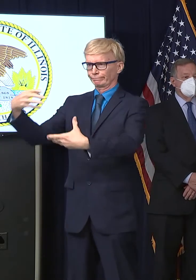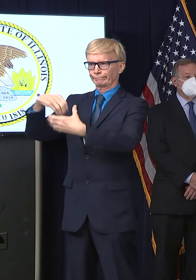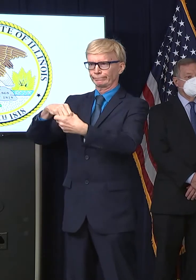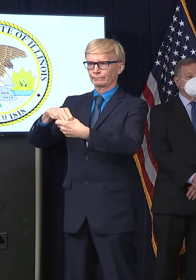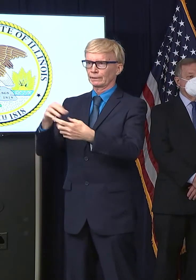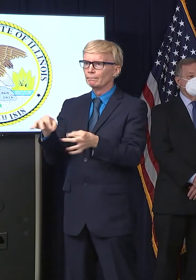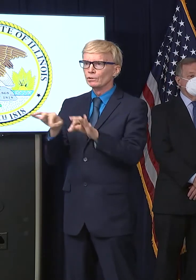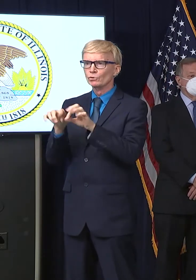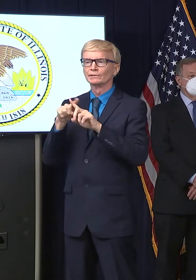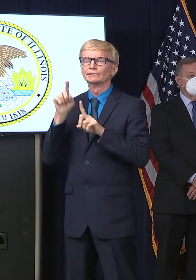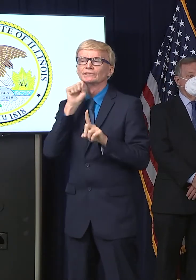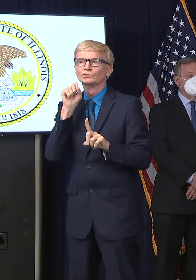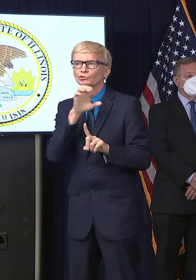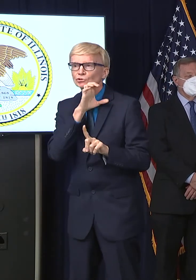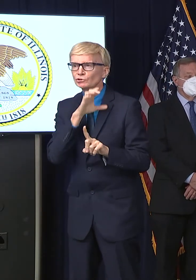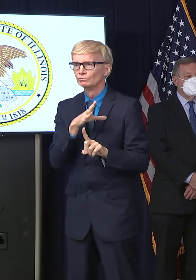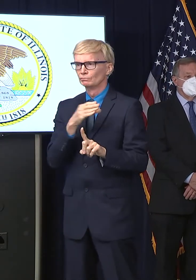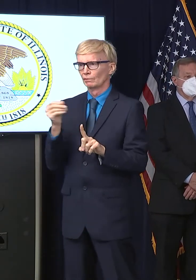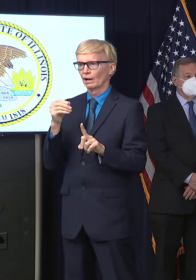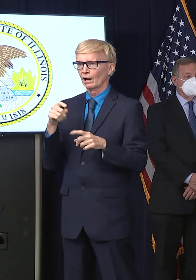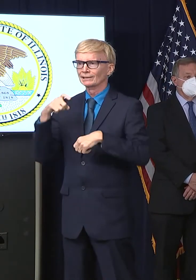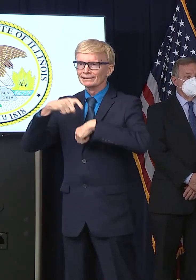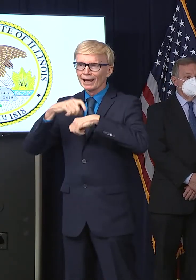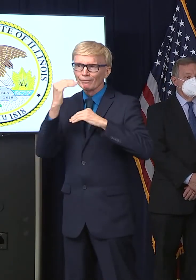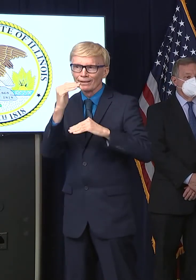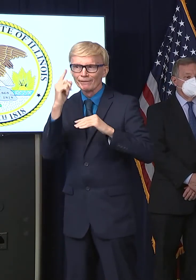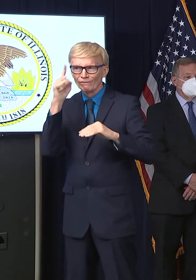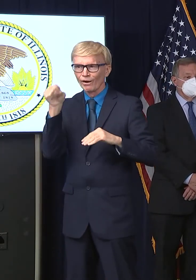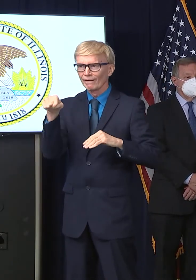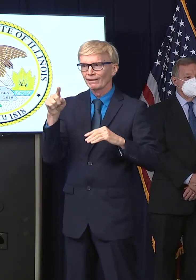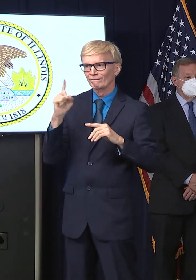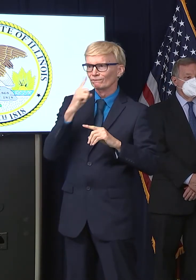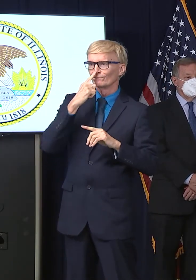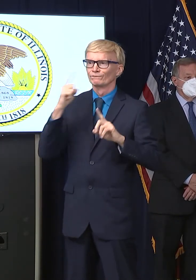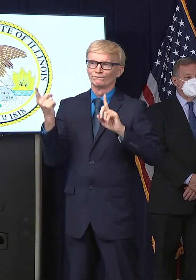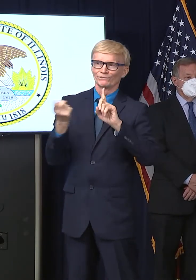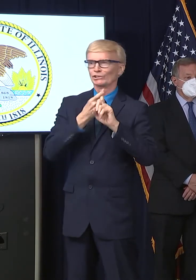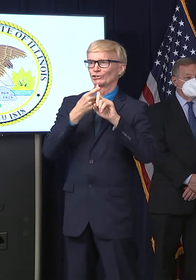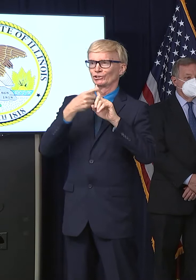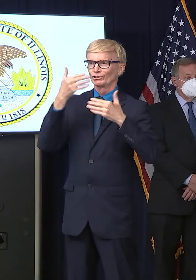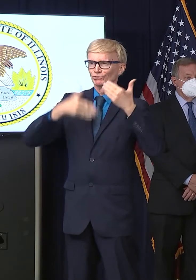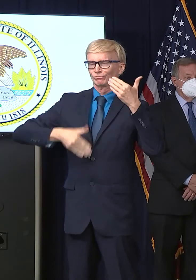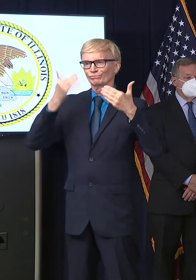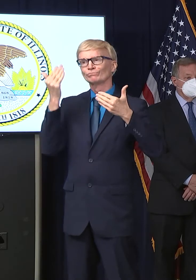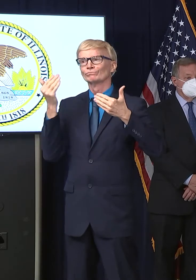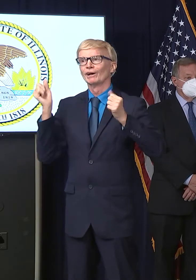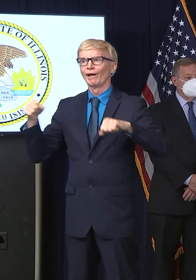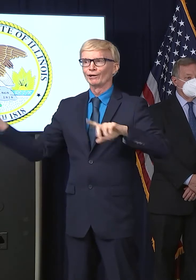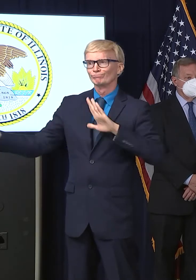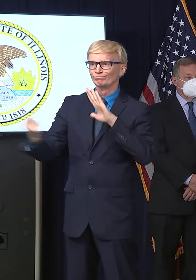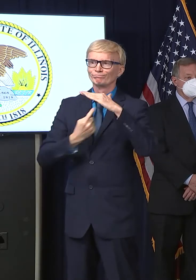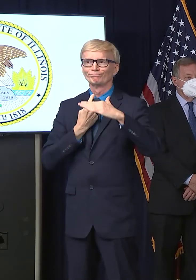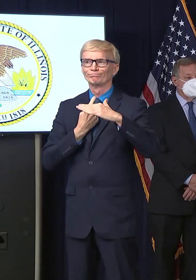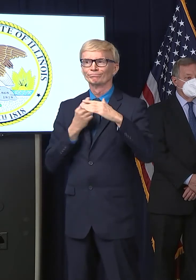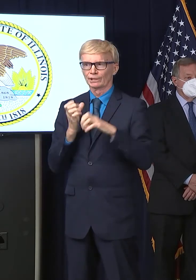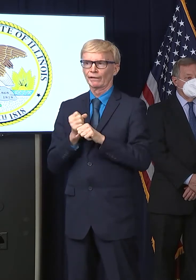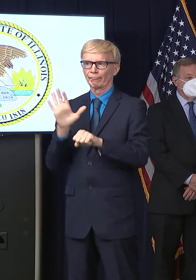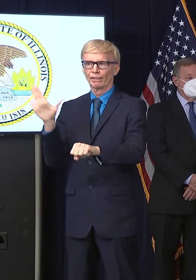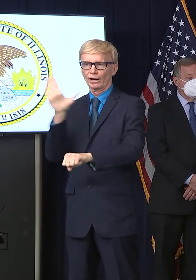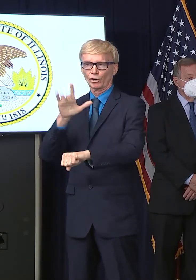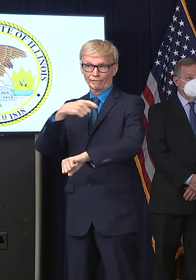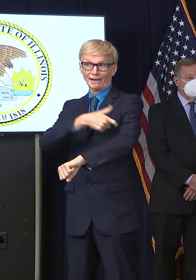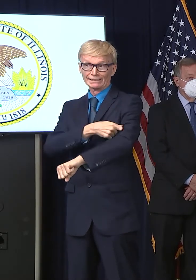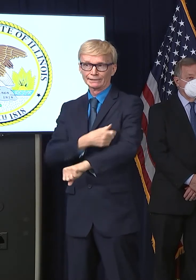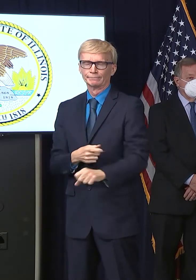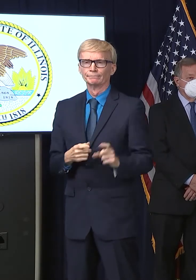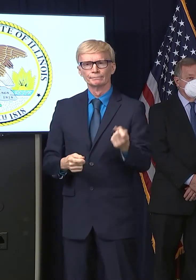seniors, and that has a special period for seniors at the front end for them to make sure that they get the vaccines that they need. So